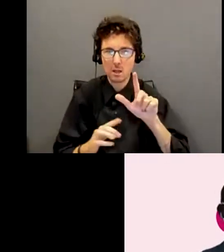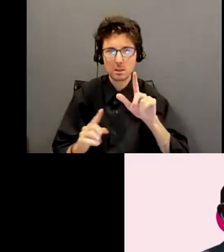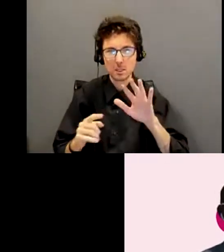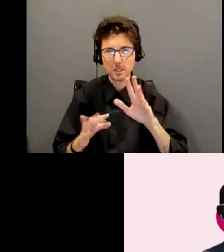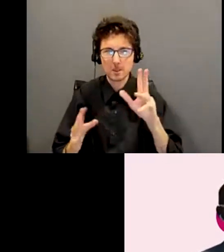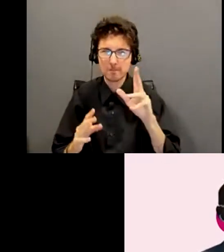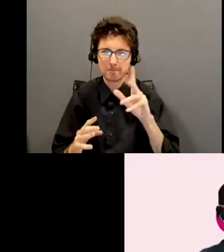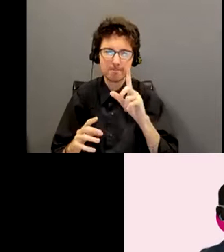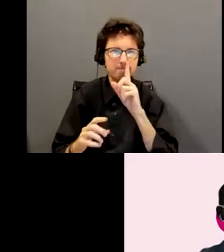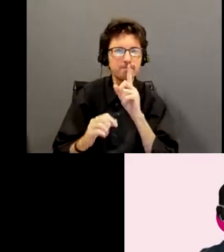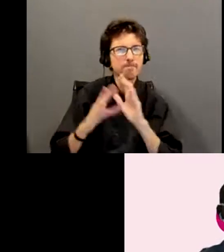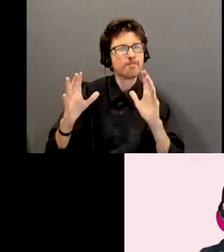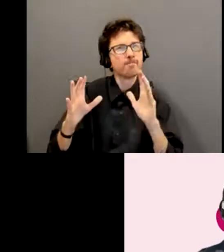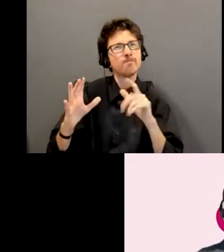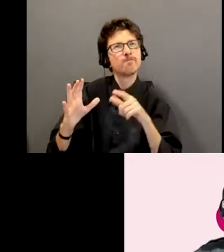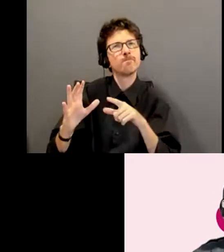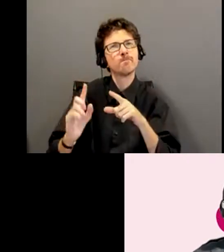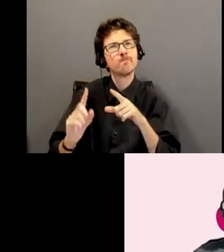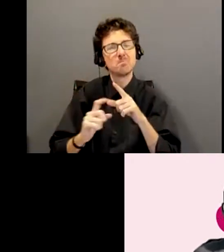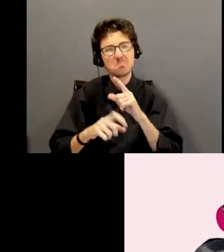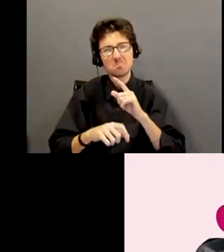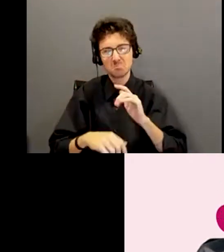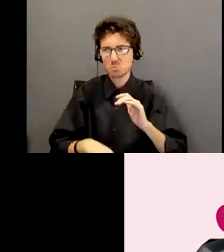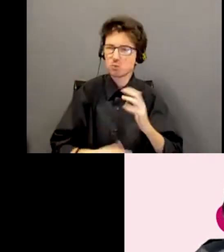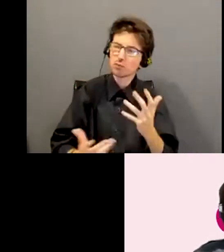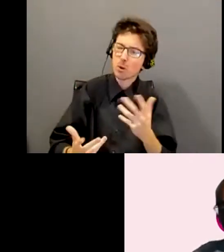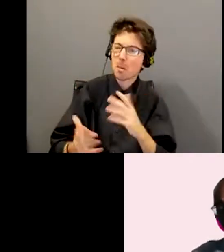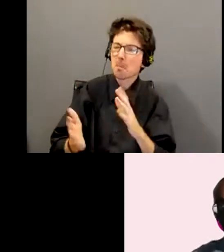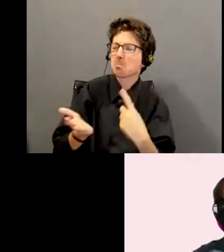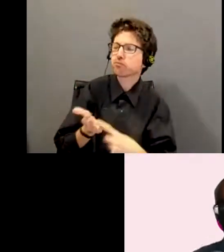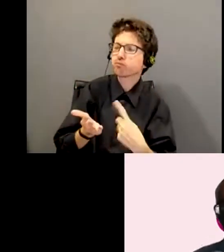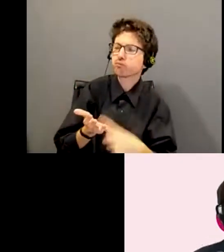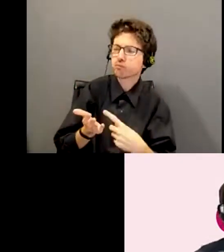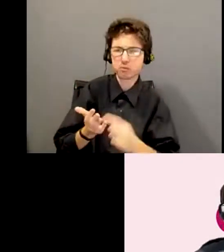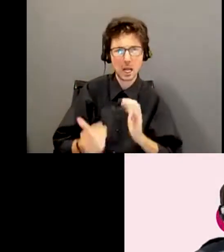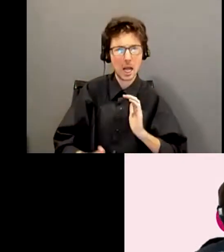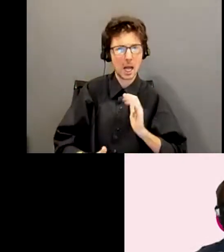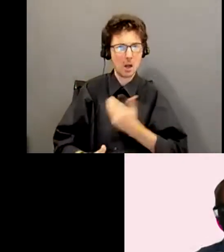lives. And this is the model that helped